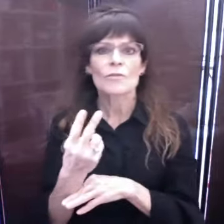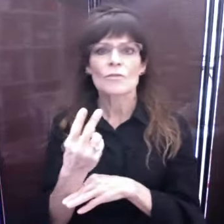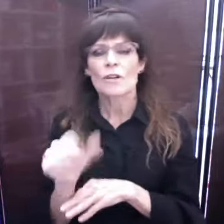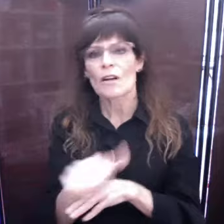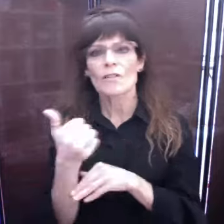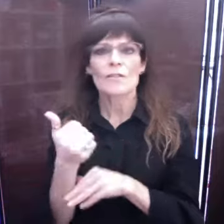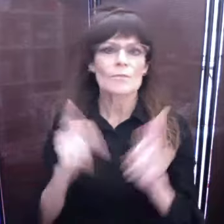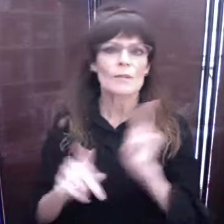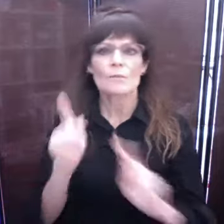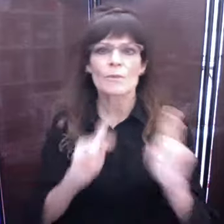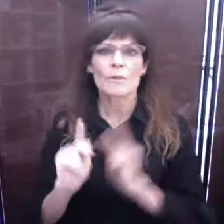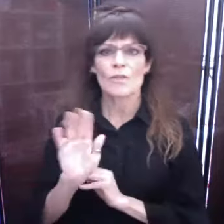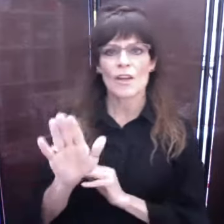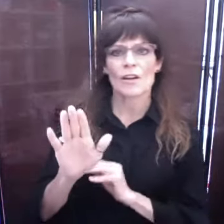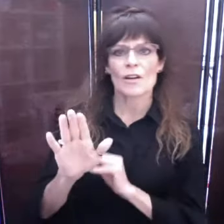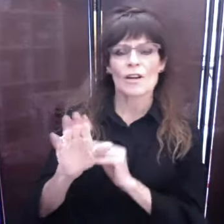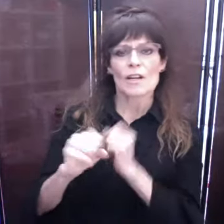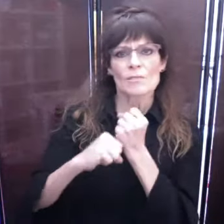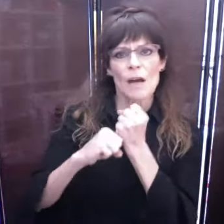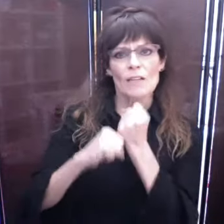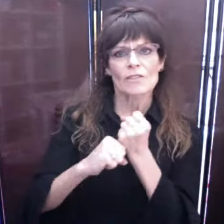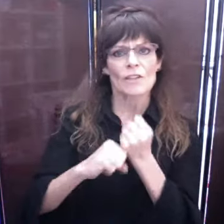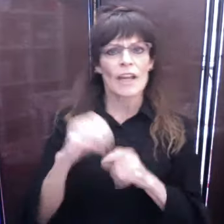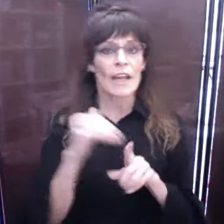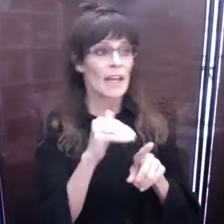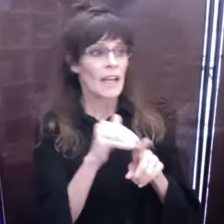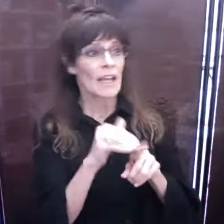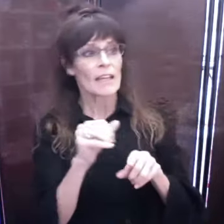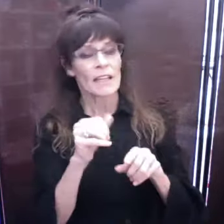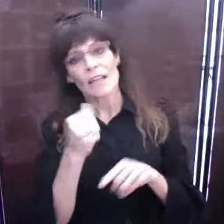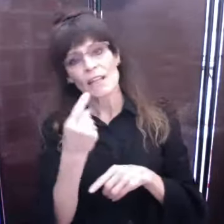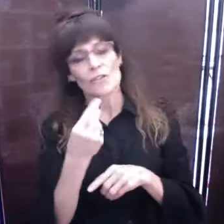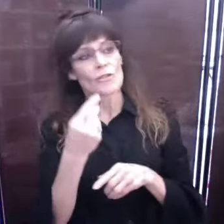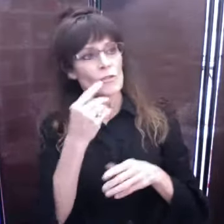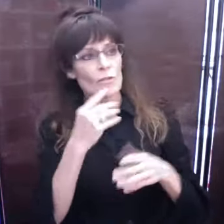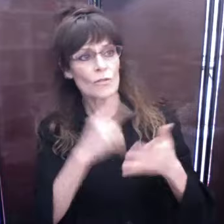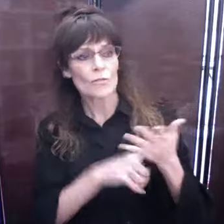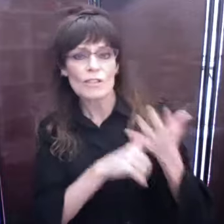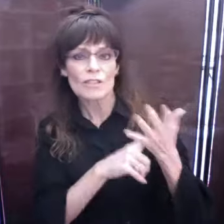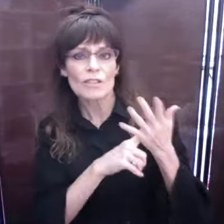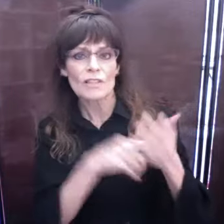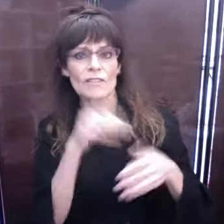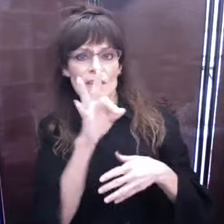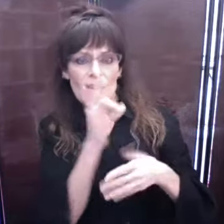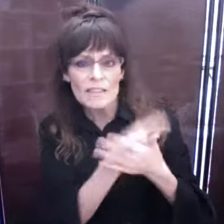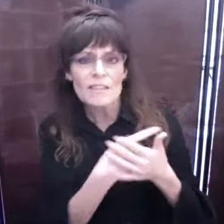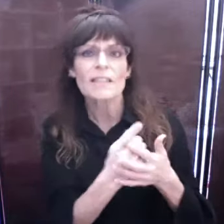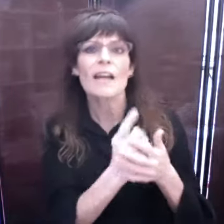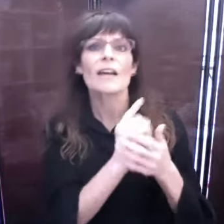guys that they're sponsoring, calling me like, hey, could we spend a couple weeks on the 9th step? Could we spend a couple weeks on the 11th step? And I don't